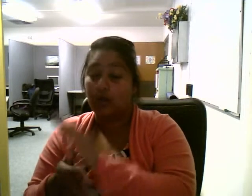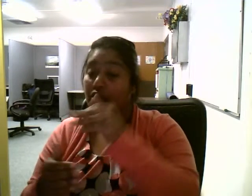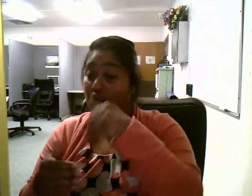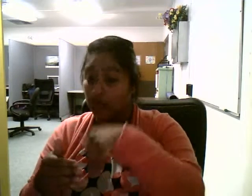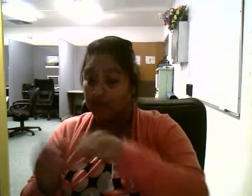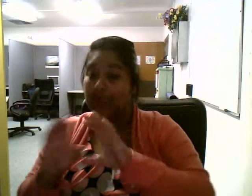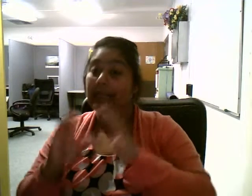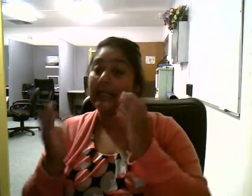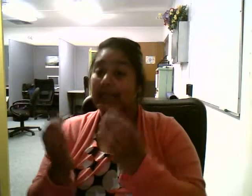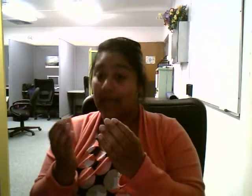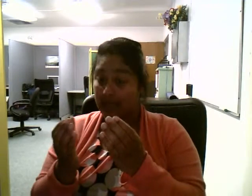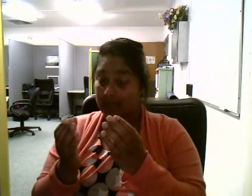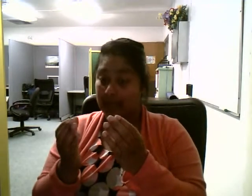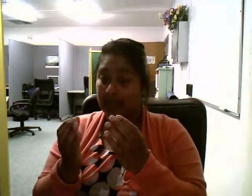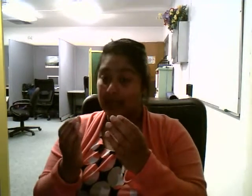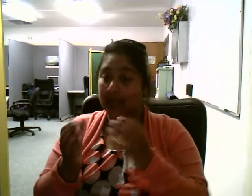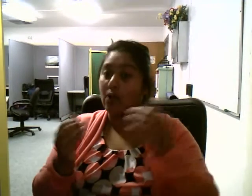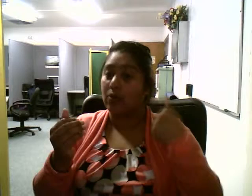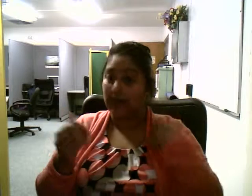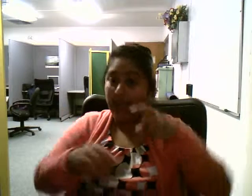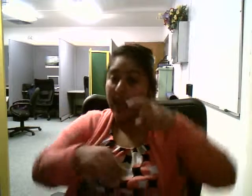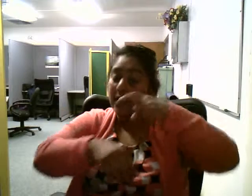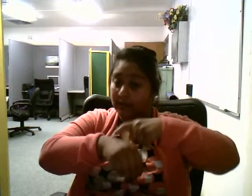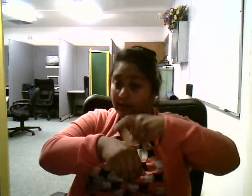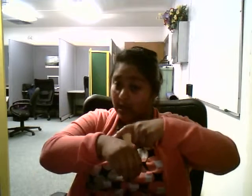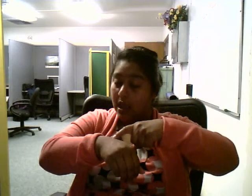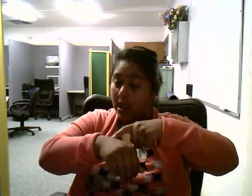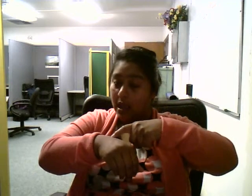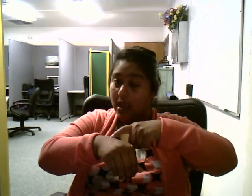though, that's when we're going to have that time where we can now have